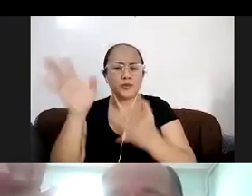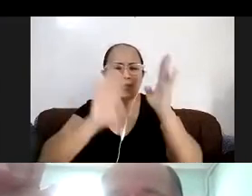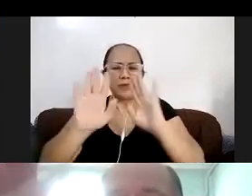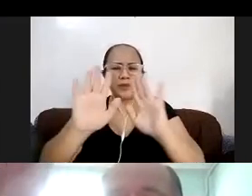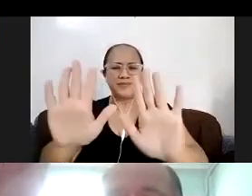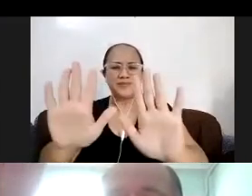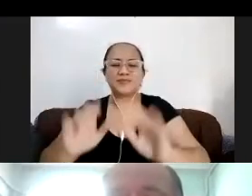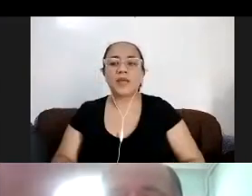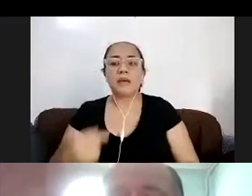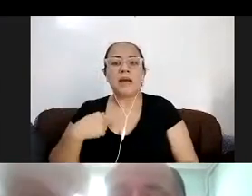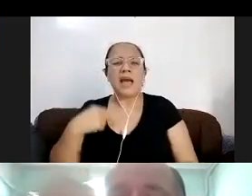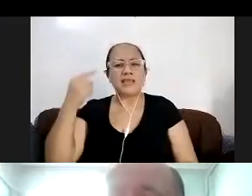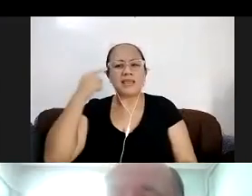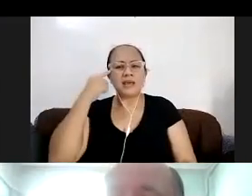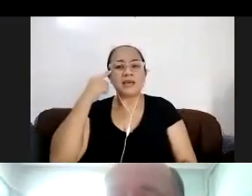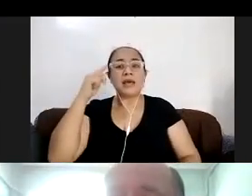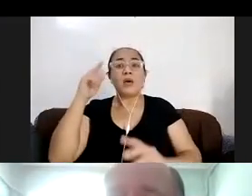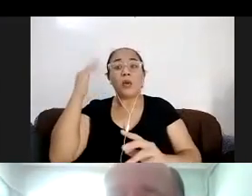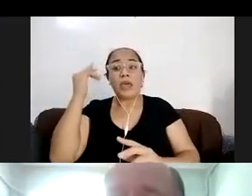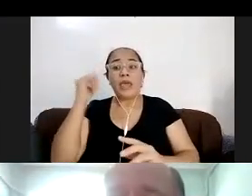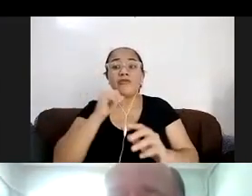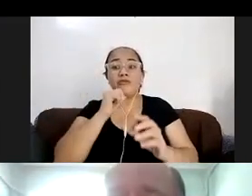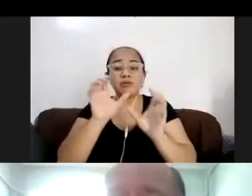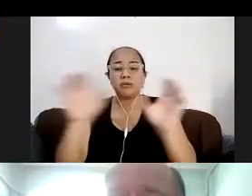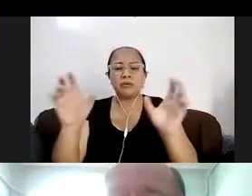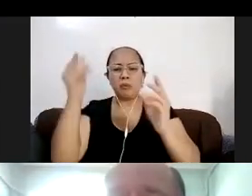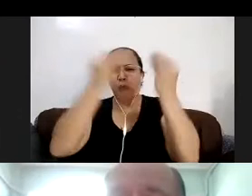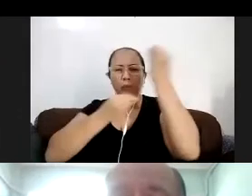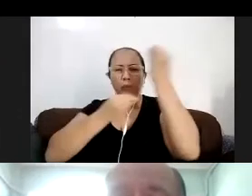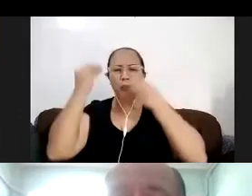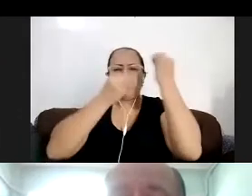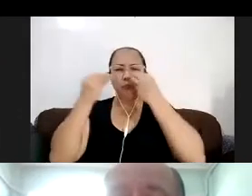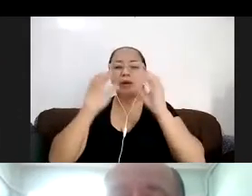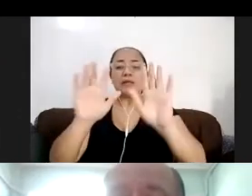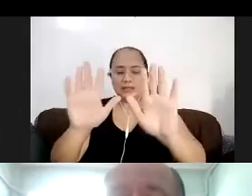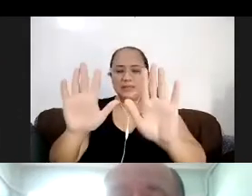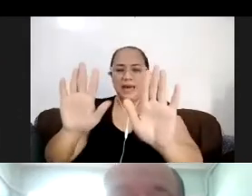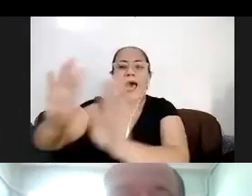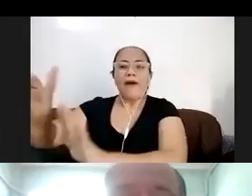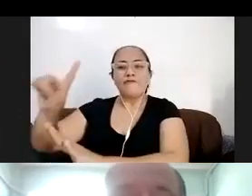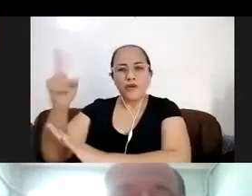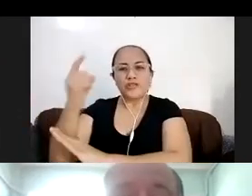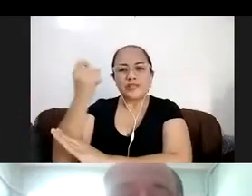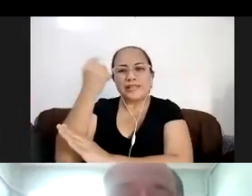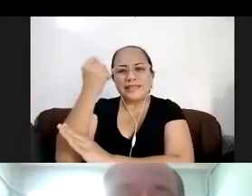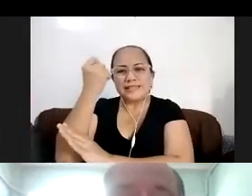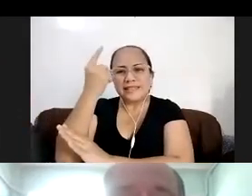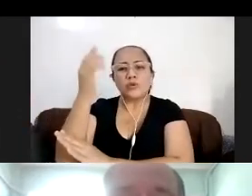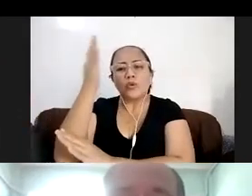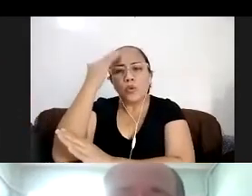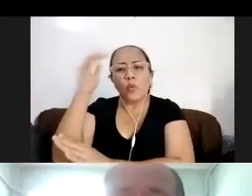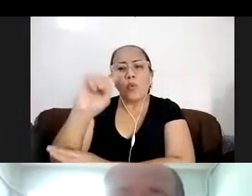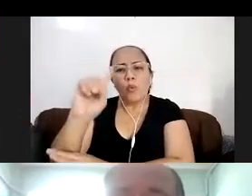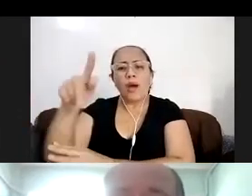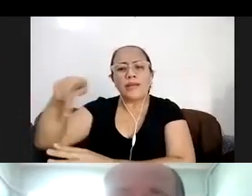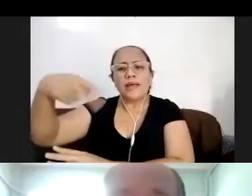I think people will confused if we jump to clause. I want to make sure everybody understands no phrases in that sentence.